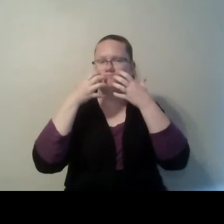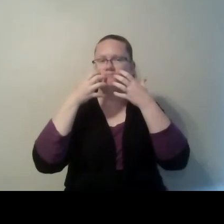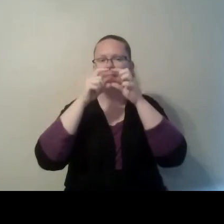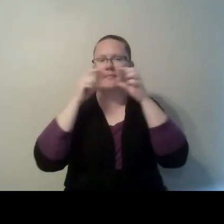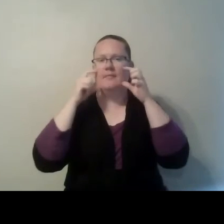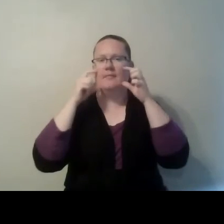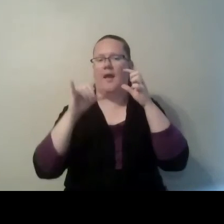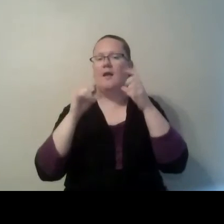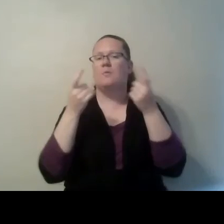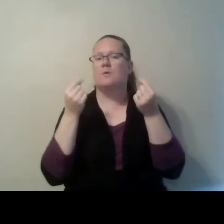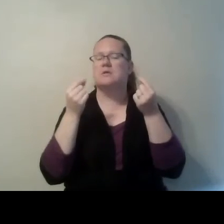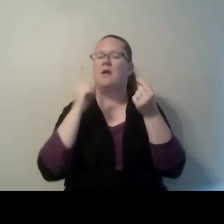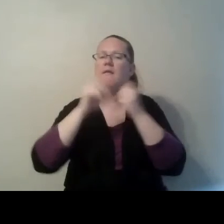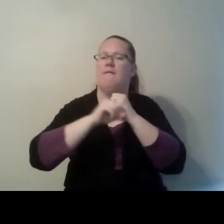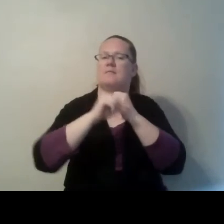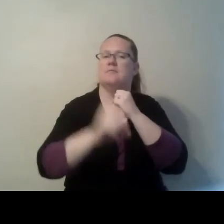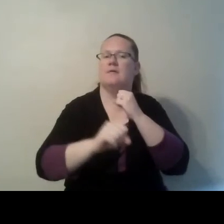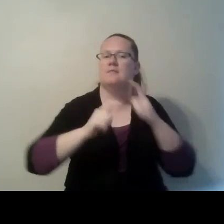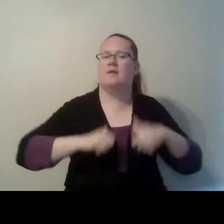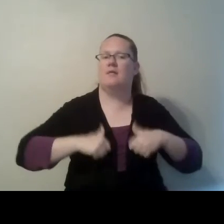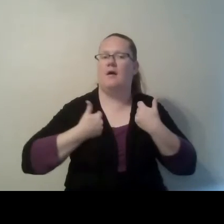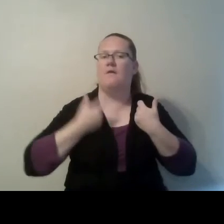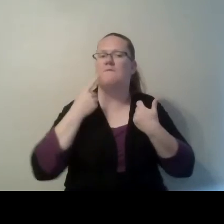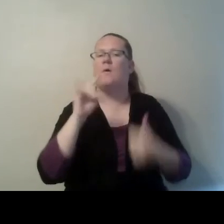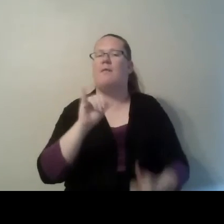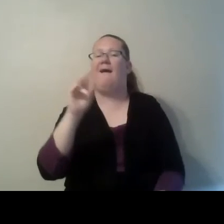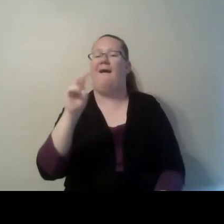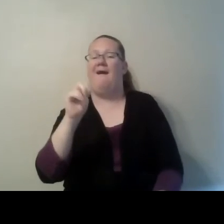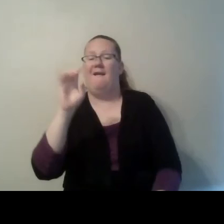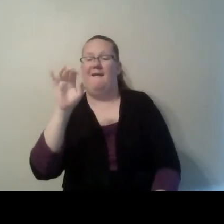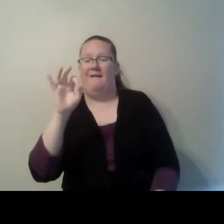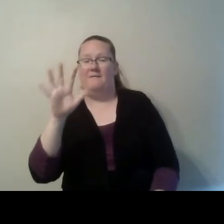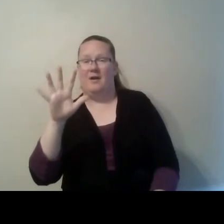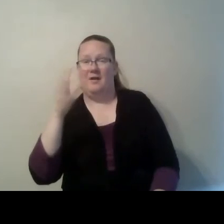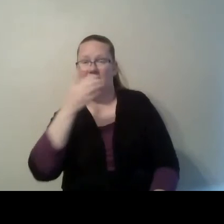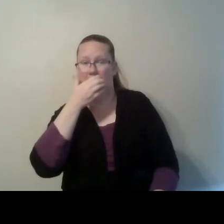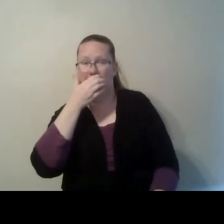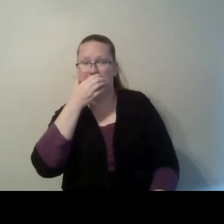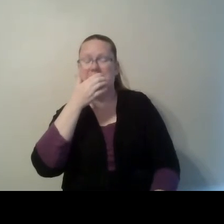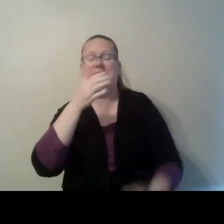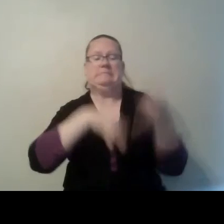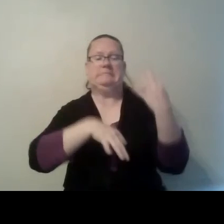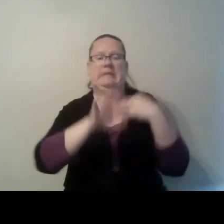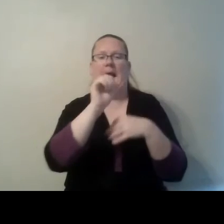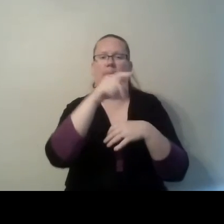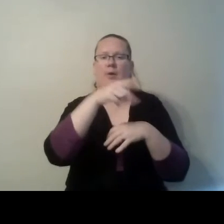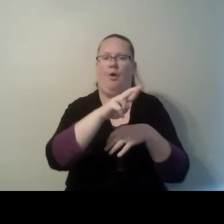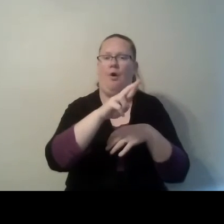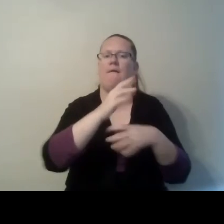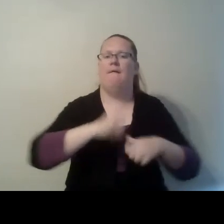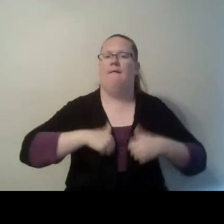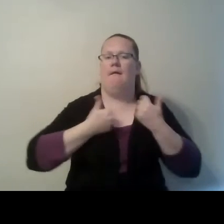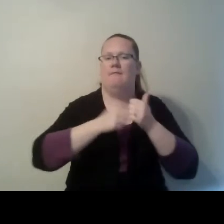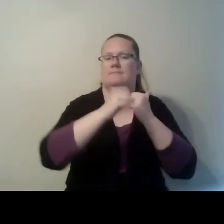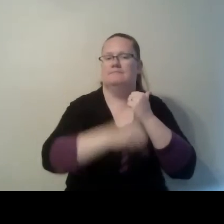is it extends the life of things like the N95 masks because our people are using the APRs.